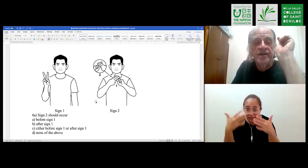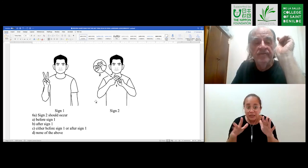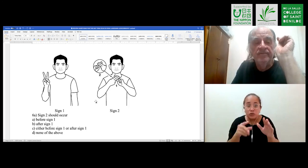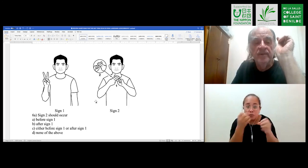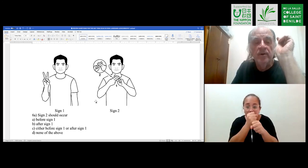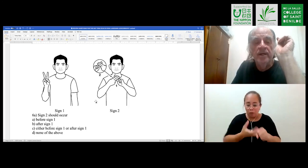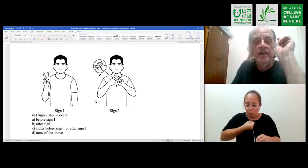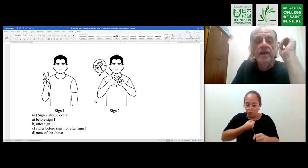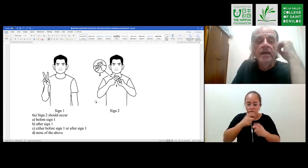yourself, okay?